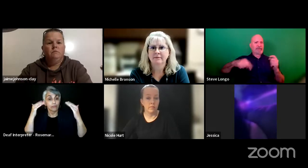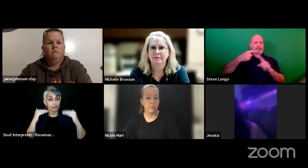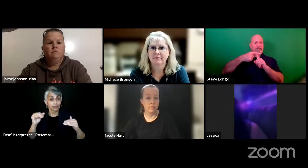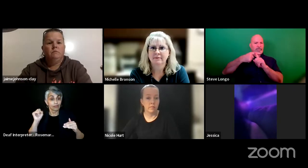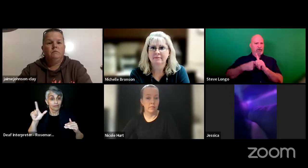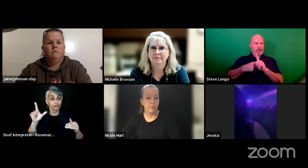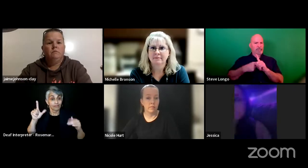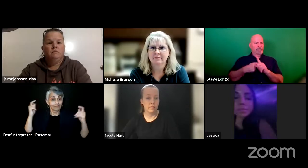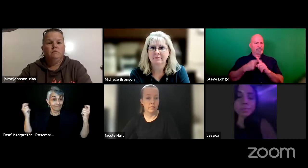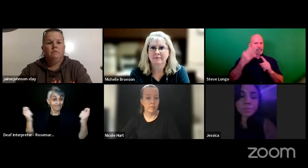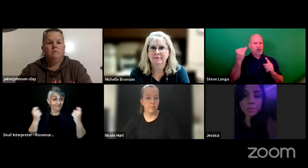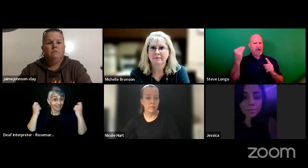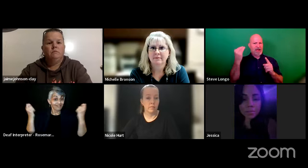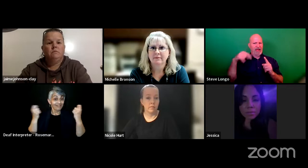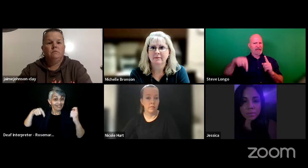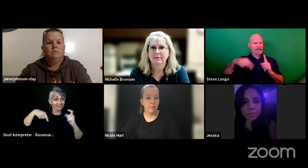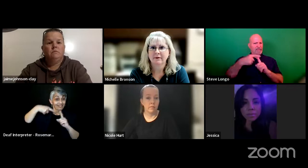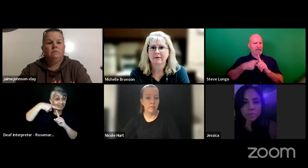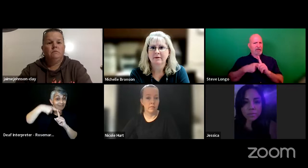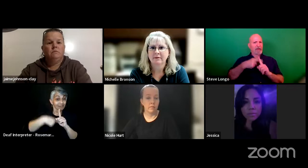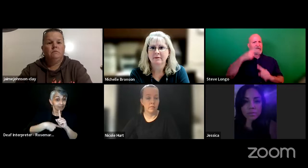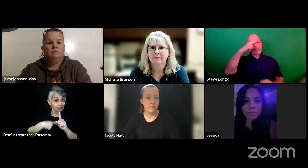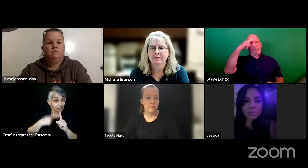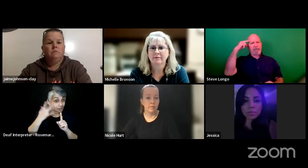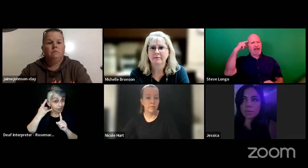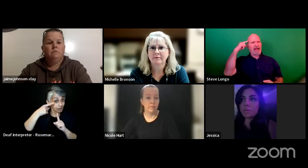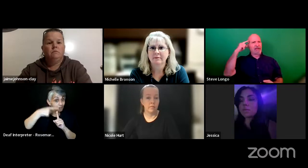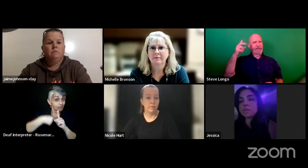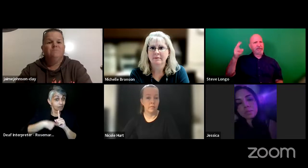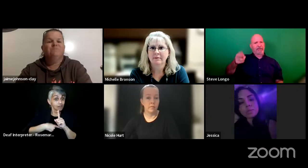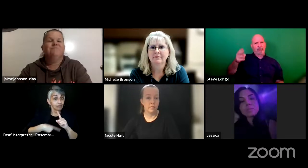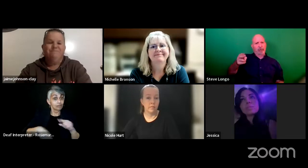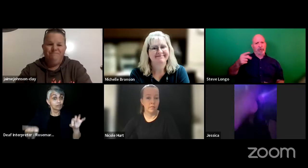And then would like to celebrate this month